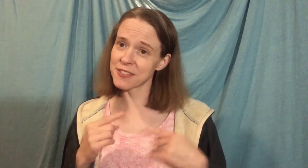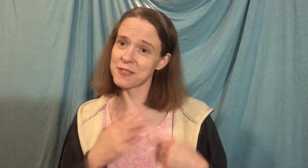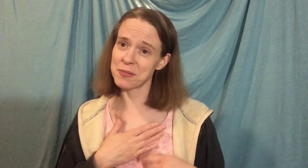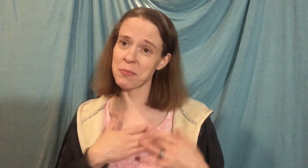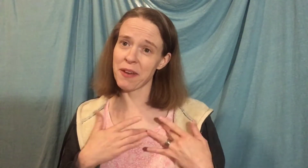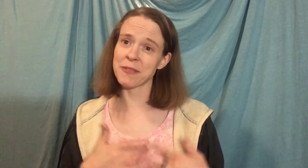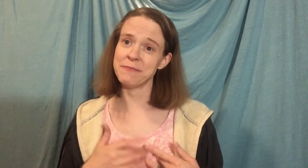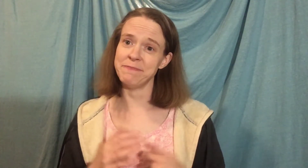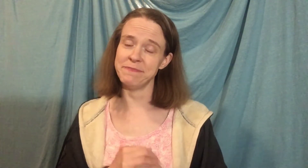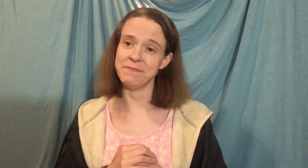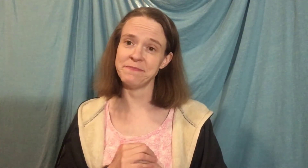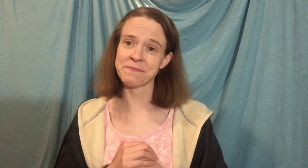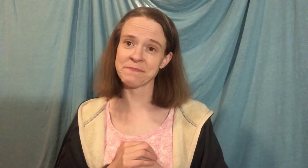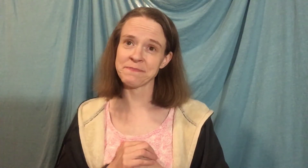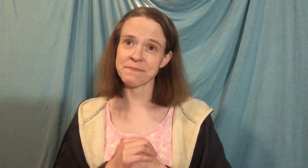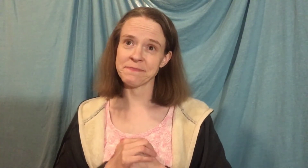And it hurts my heart.